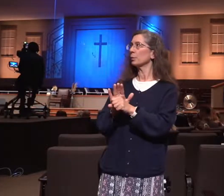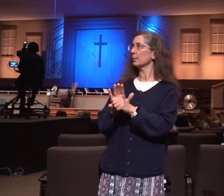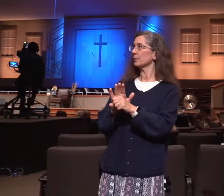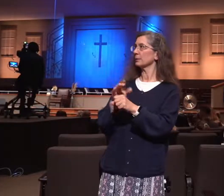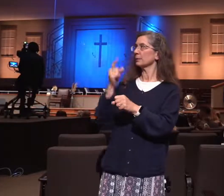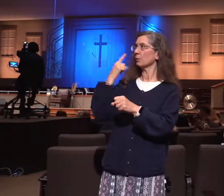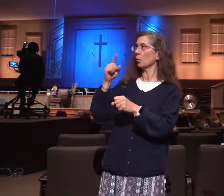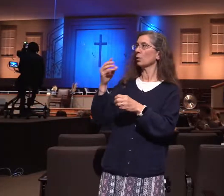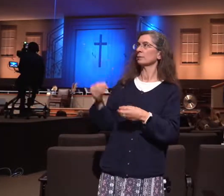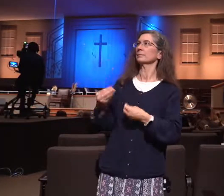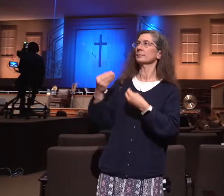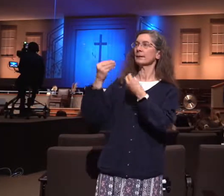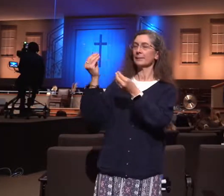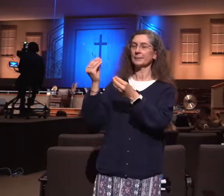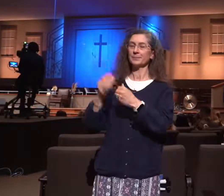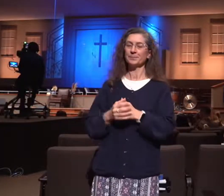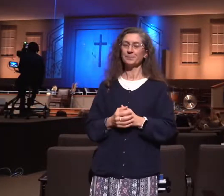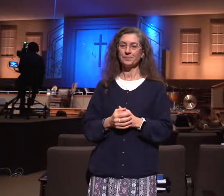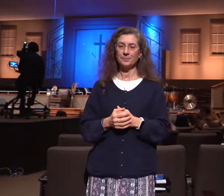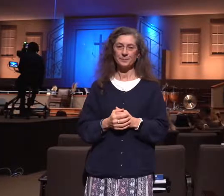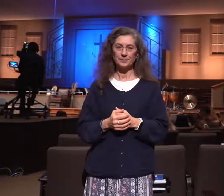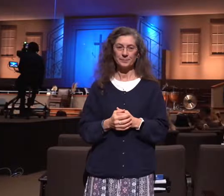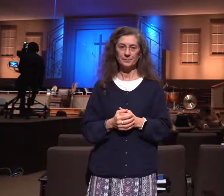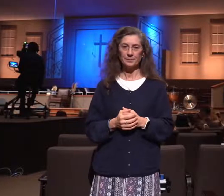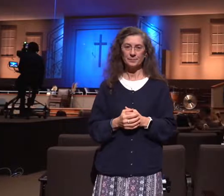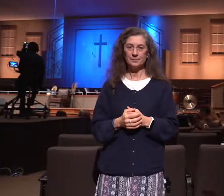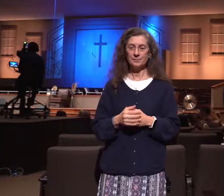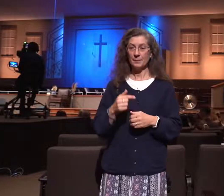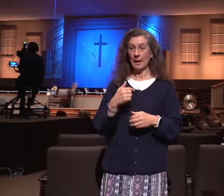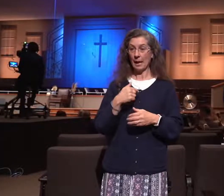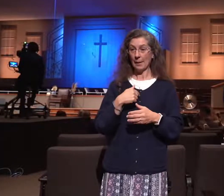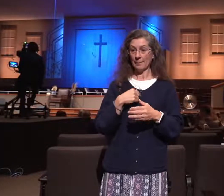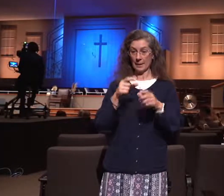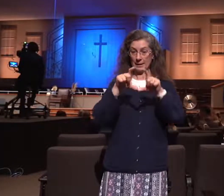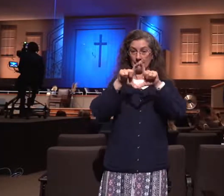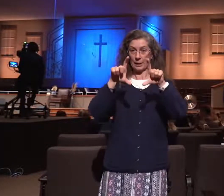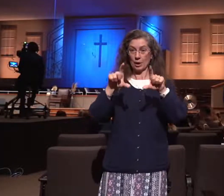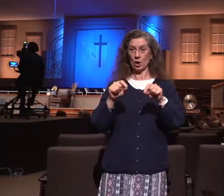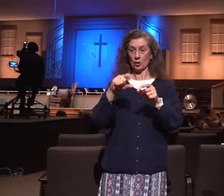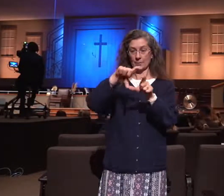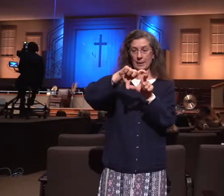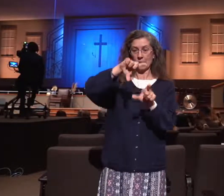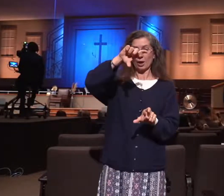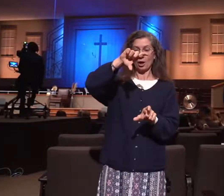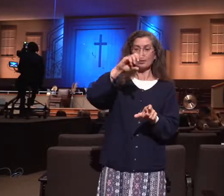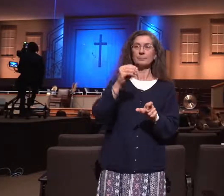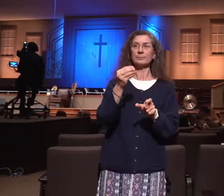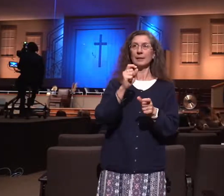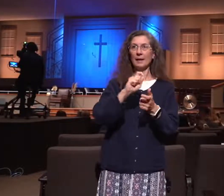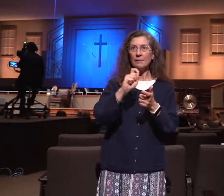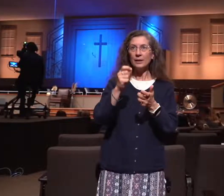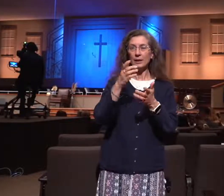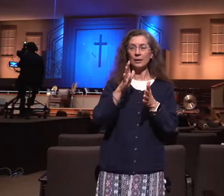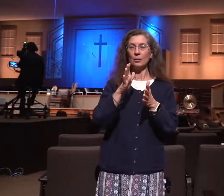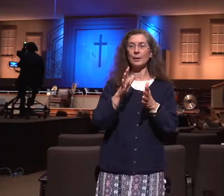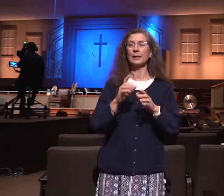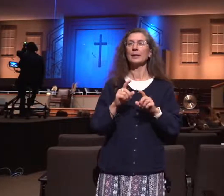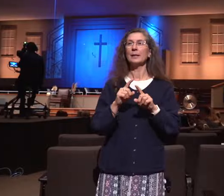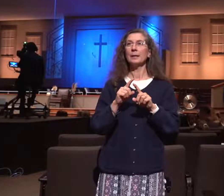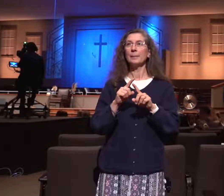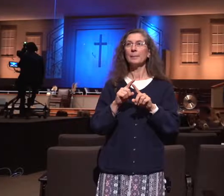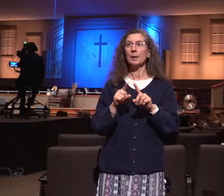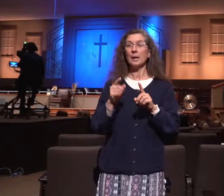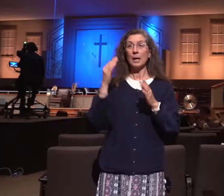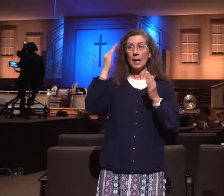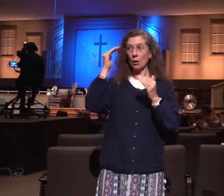preach, so I've already filled mine out, amen? And I hope before the night's over